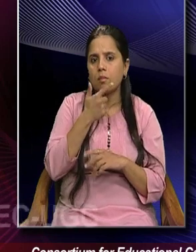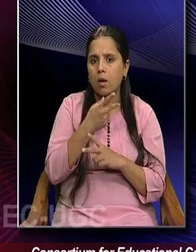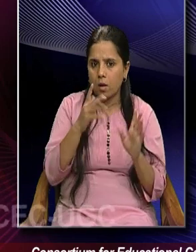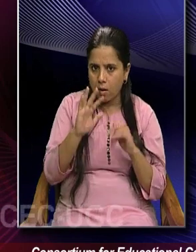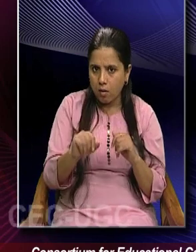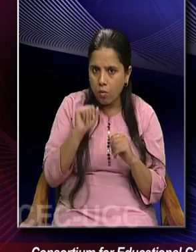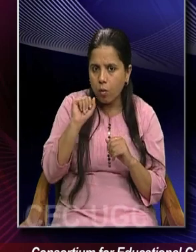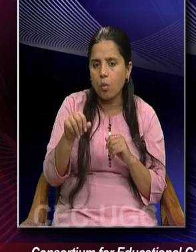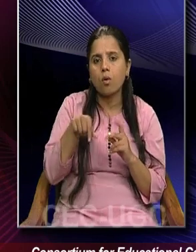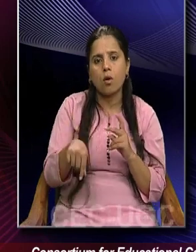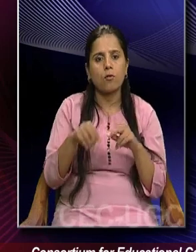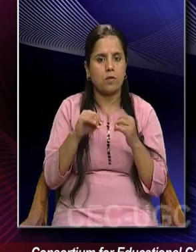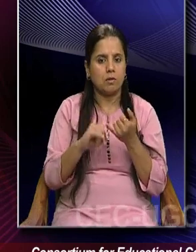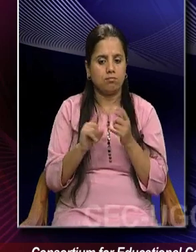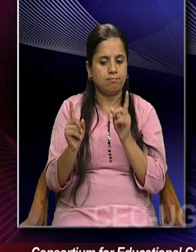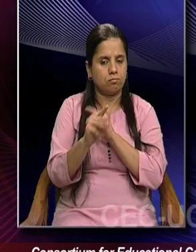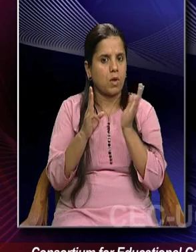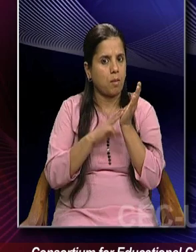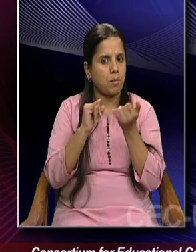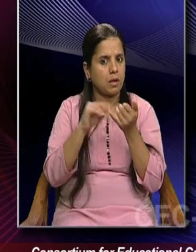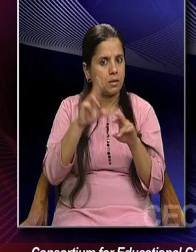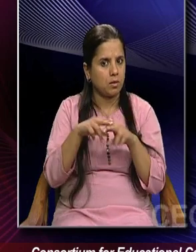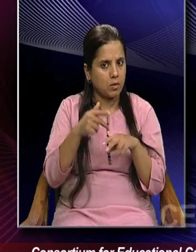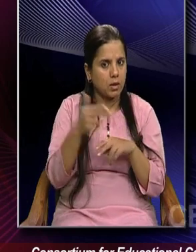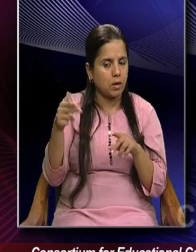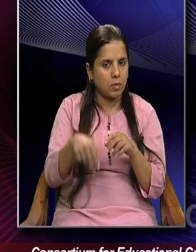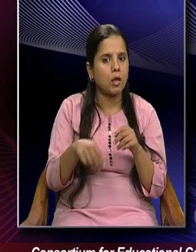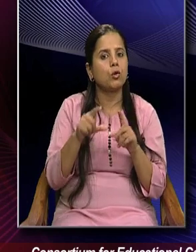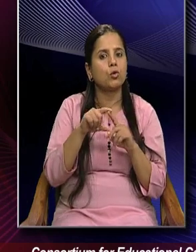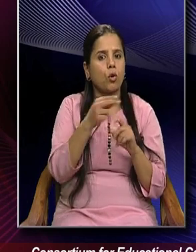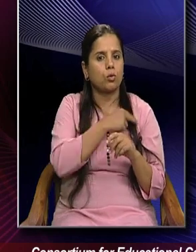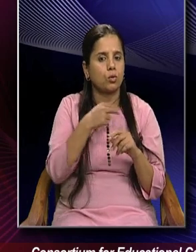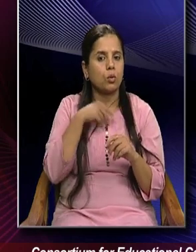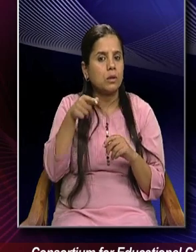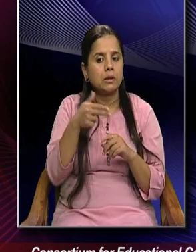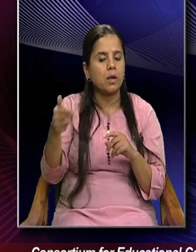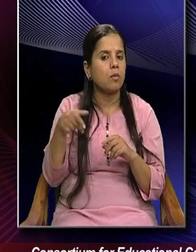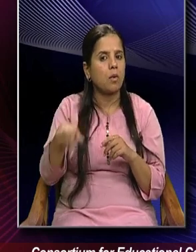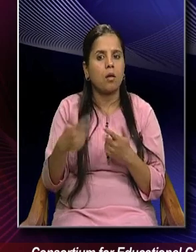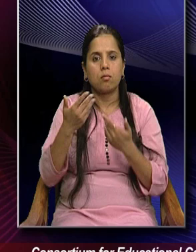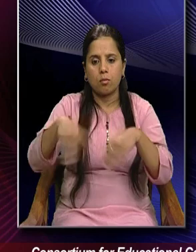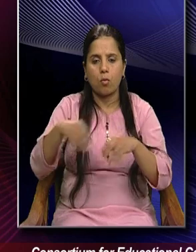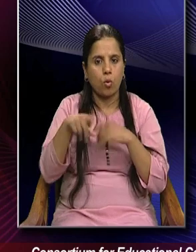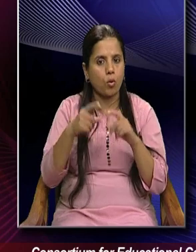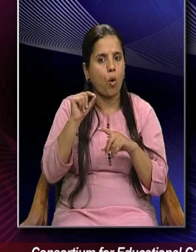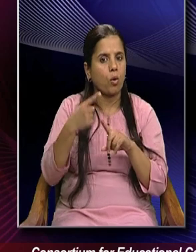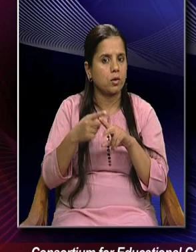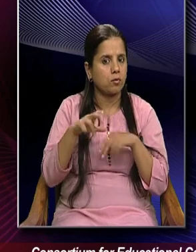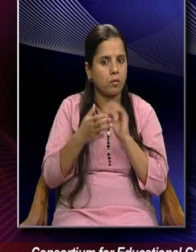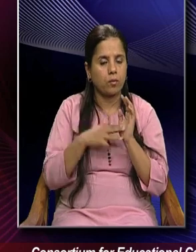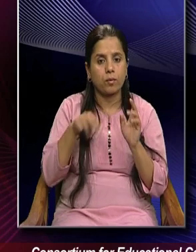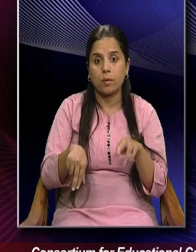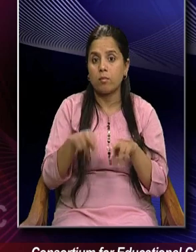Sans Frontiers, MSF, or it is known as Doctors Without Borders. Oxfam is another leading